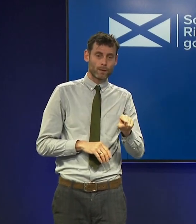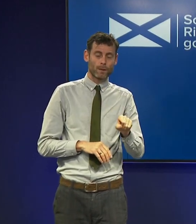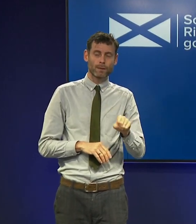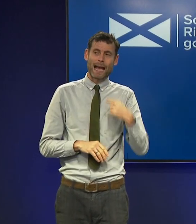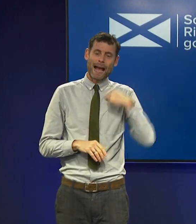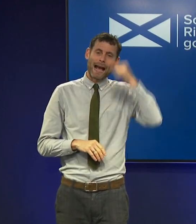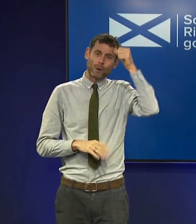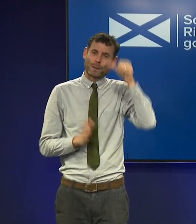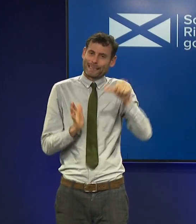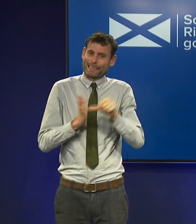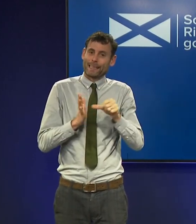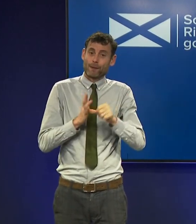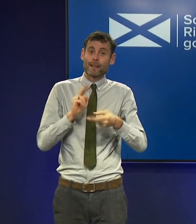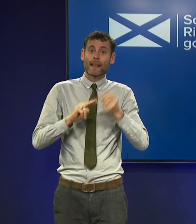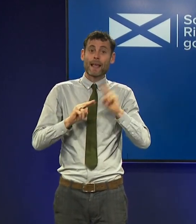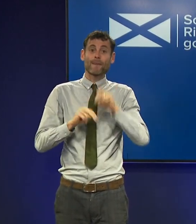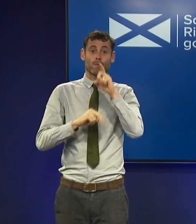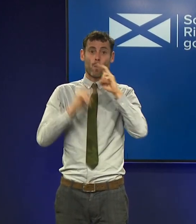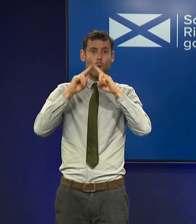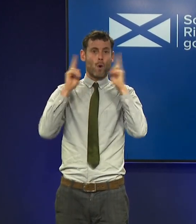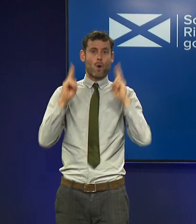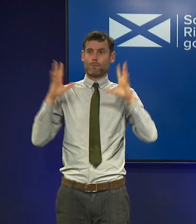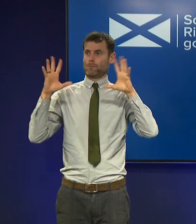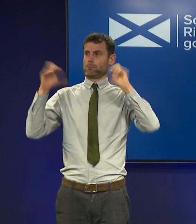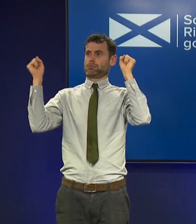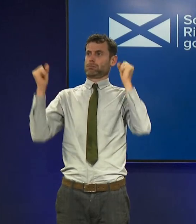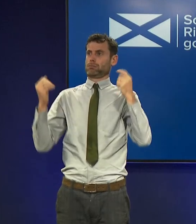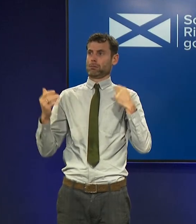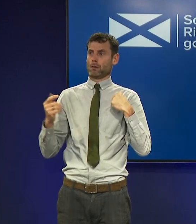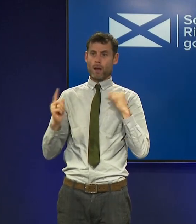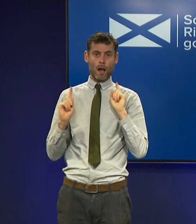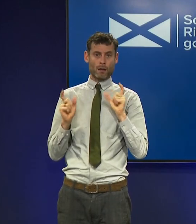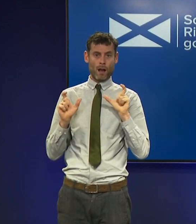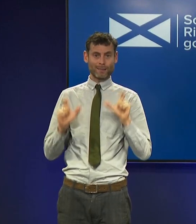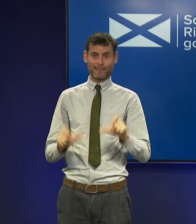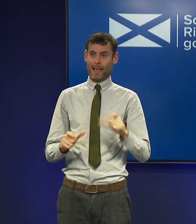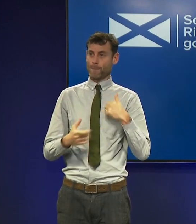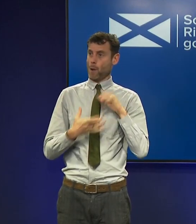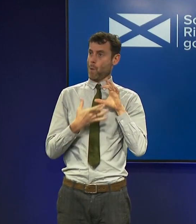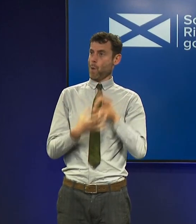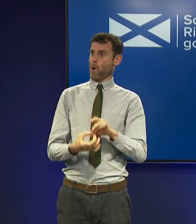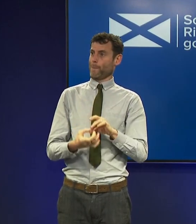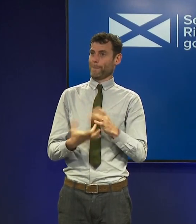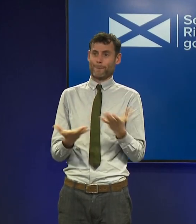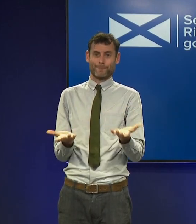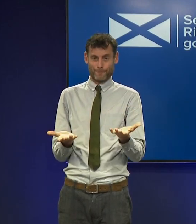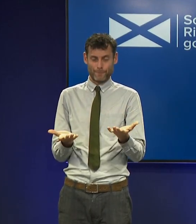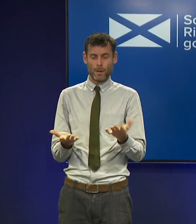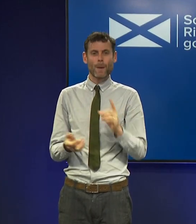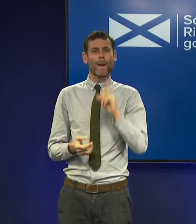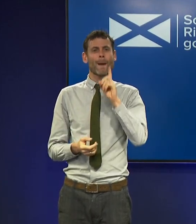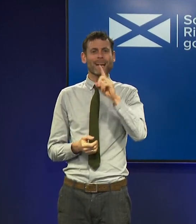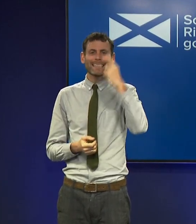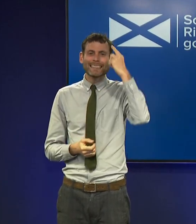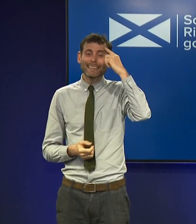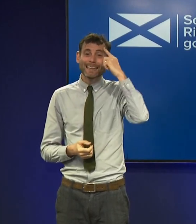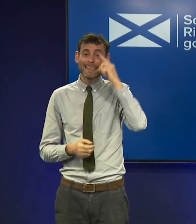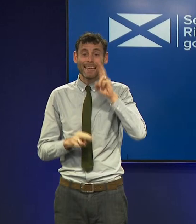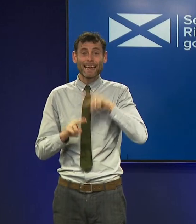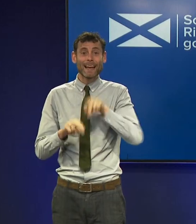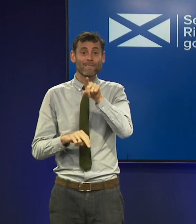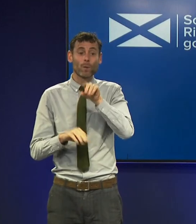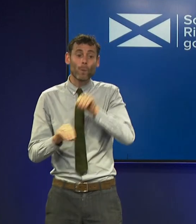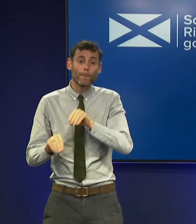even more difficult if you're disrupted and not able to stay in your own home and not have power, but again, just be mindful of all of the risks